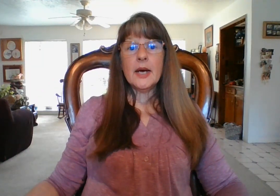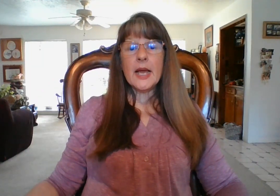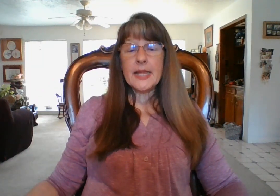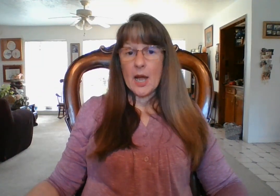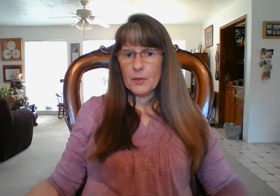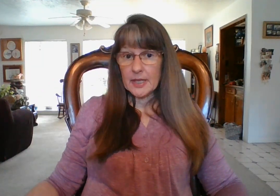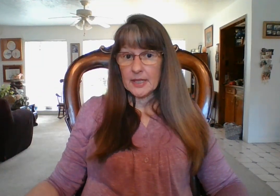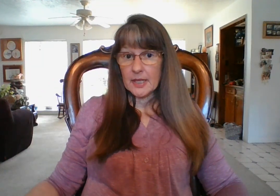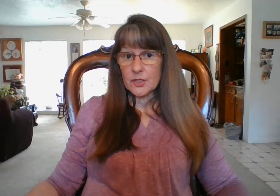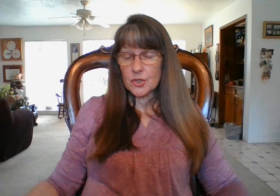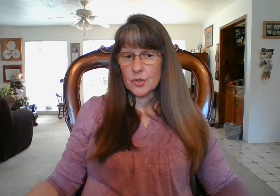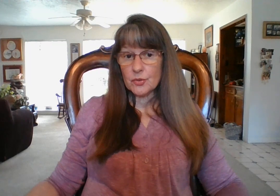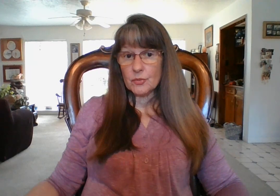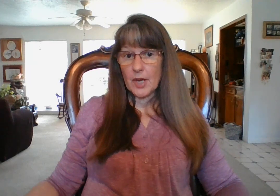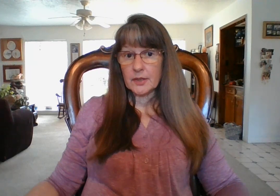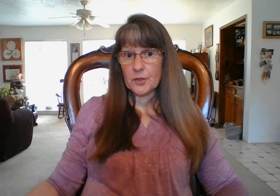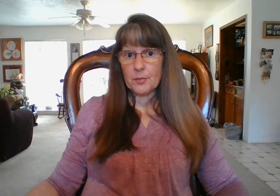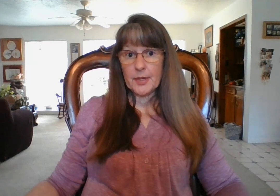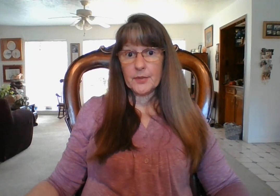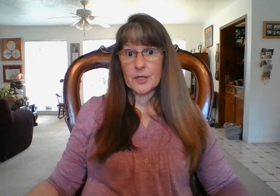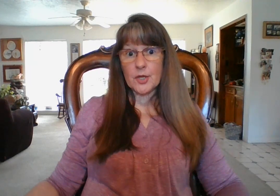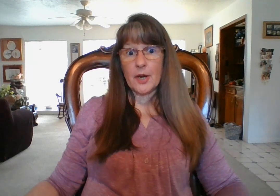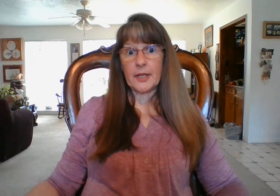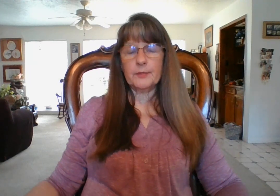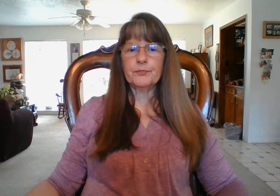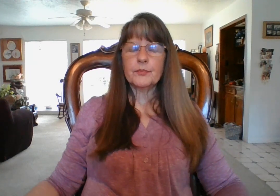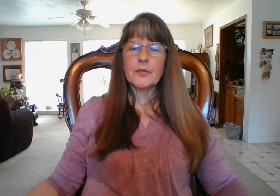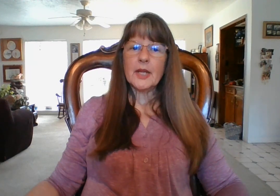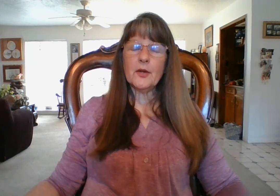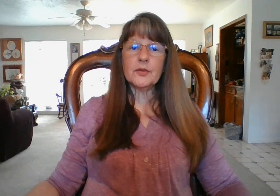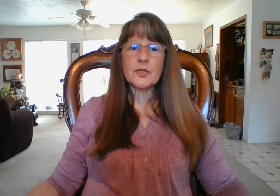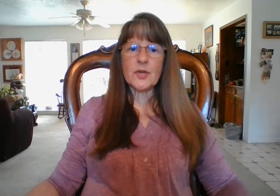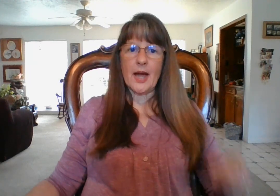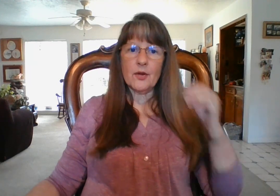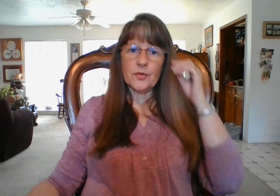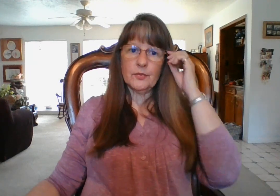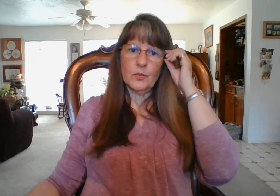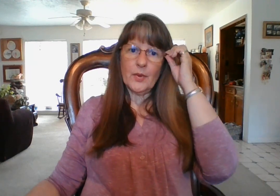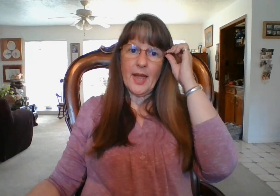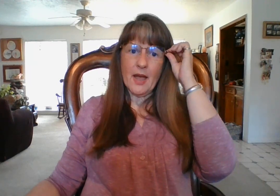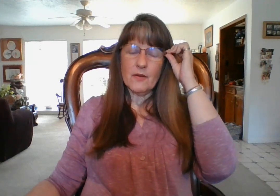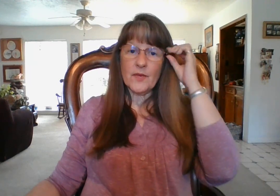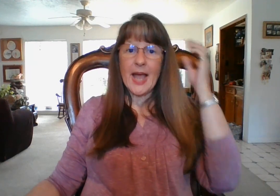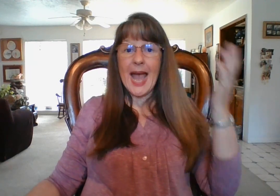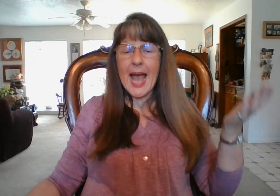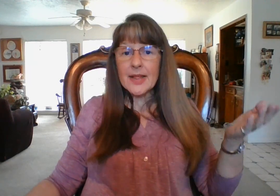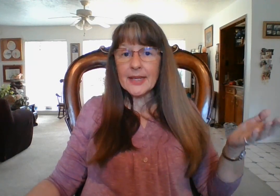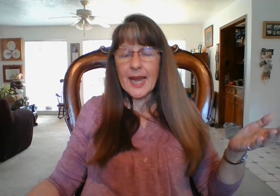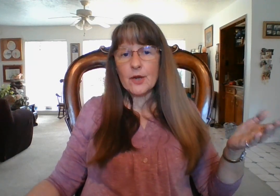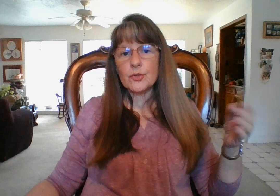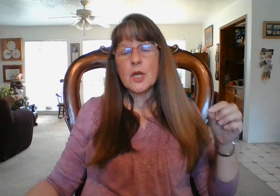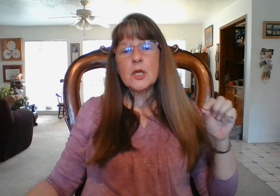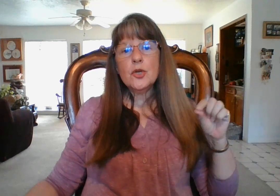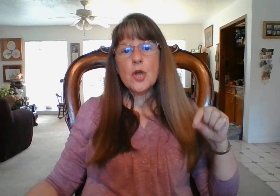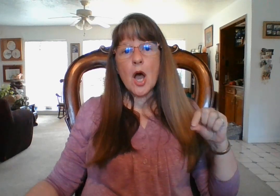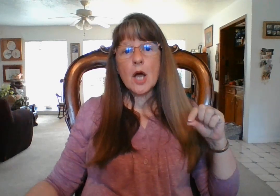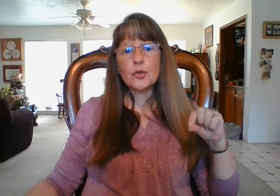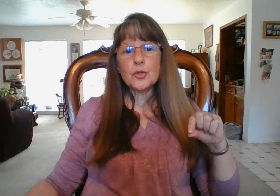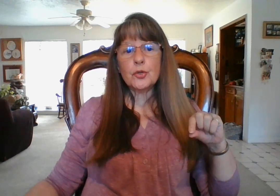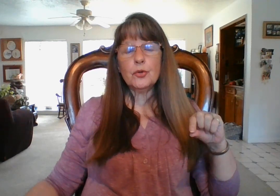And now we can get into a little bit of exotic. Here in the South, we have alligators, not